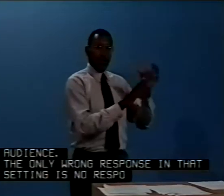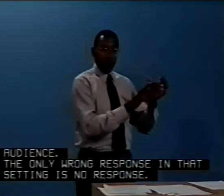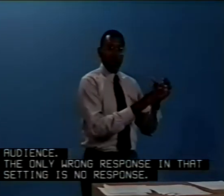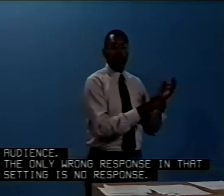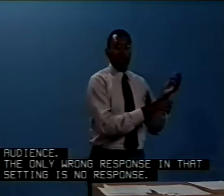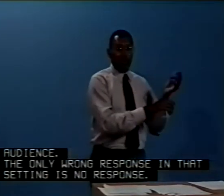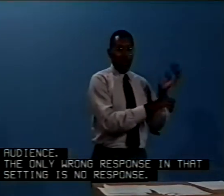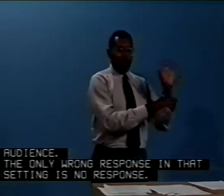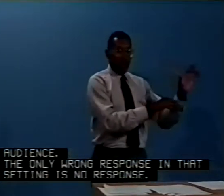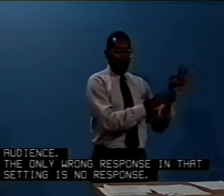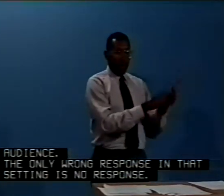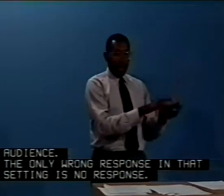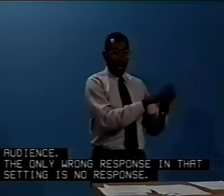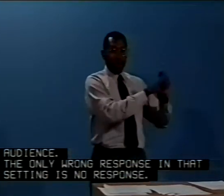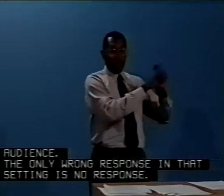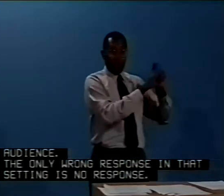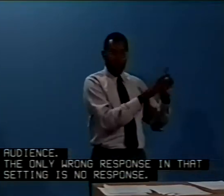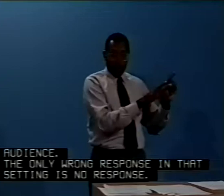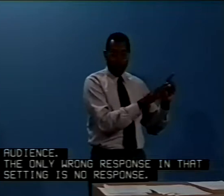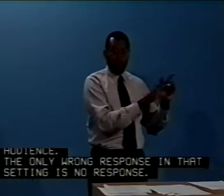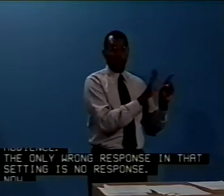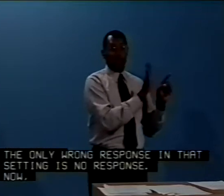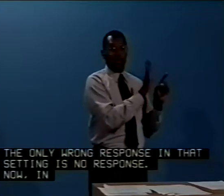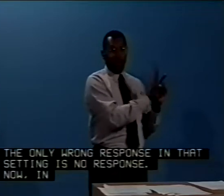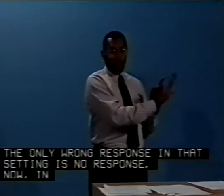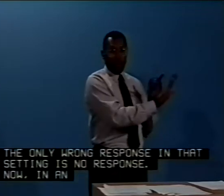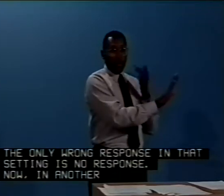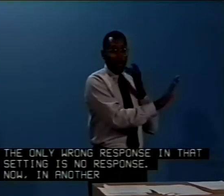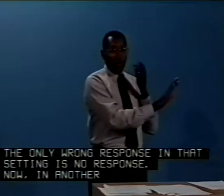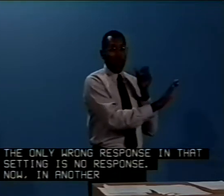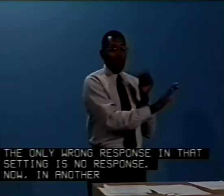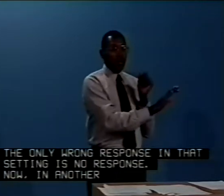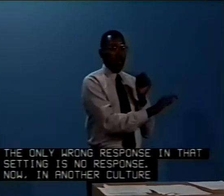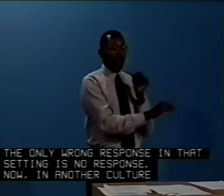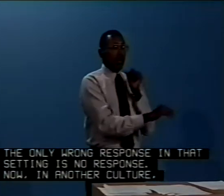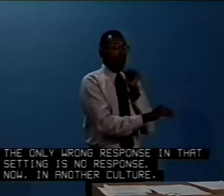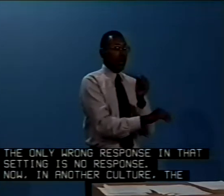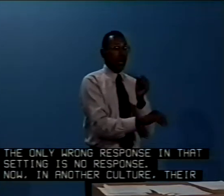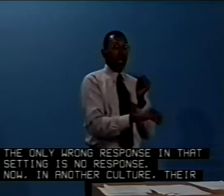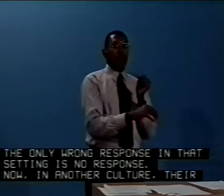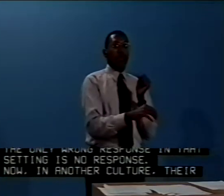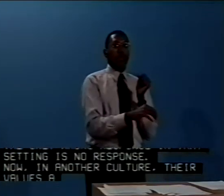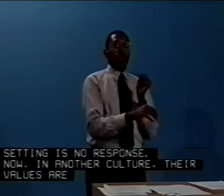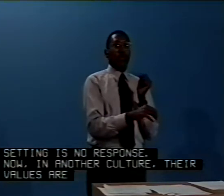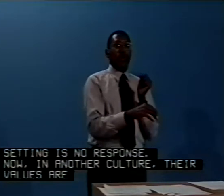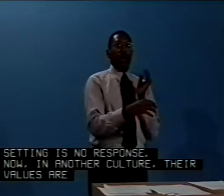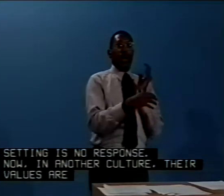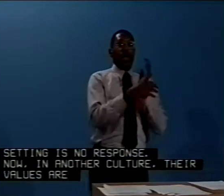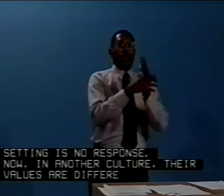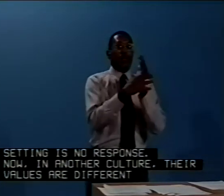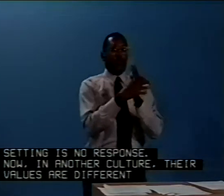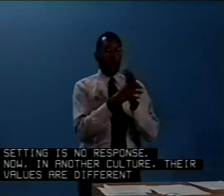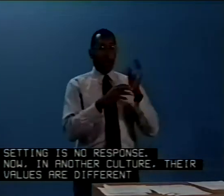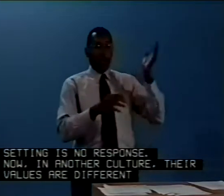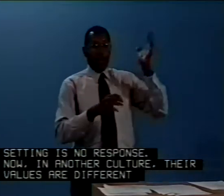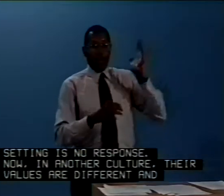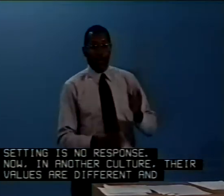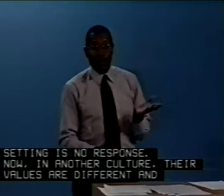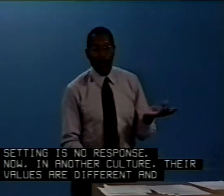Now, in another culture, their values are different, and their preference is not to interrupt